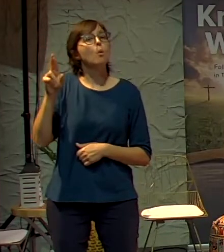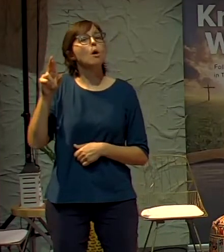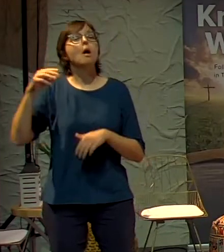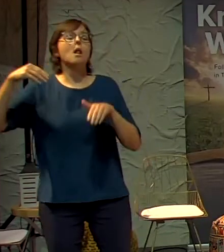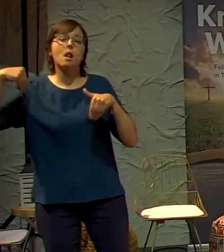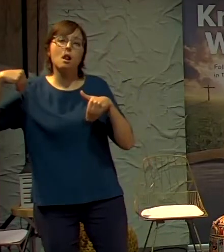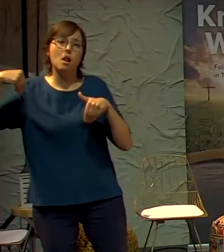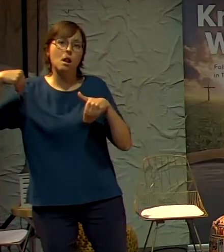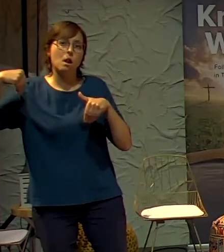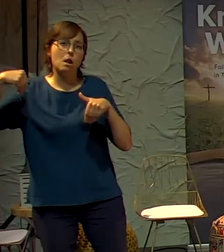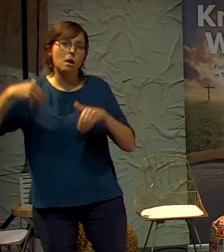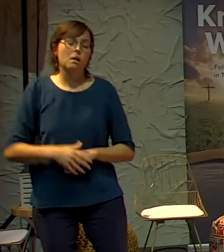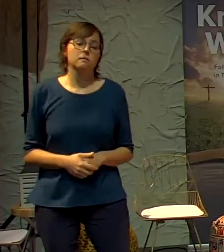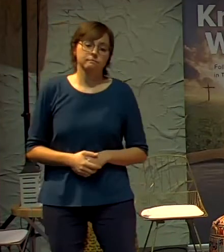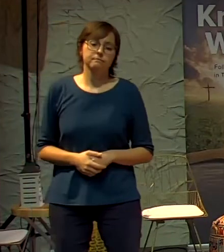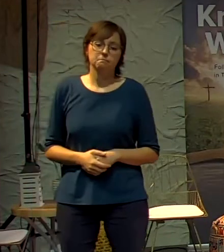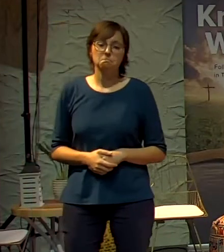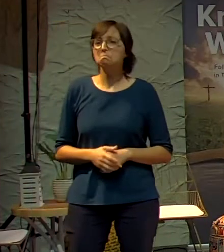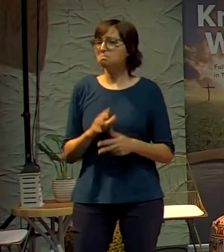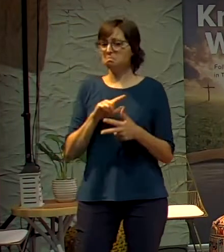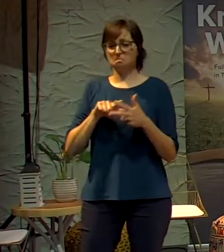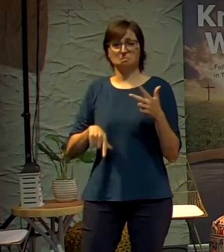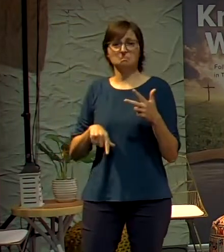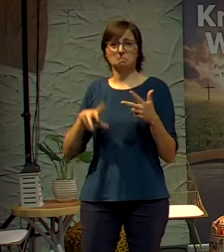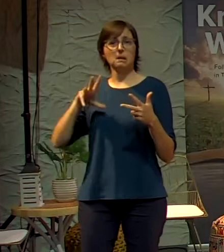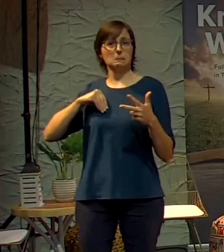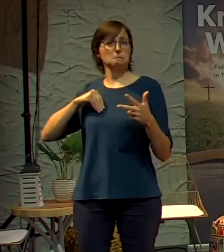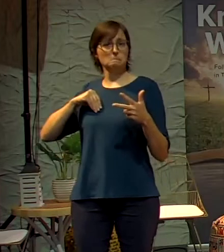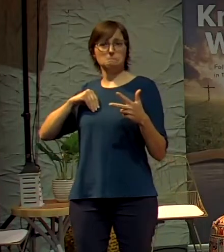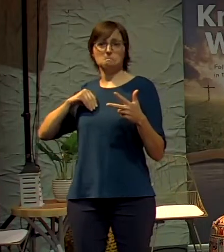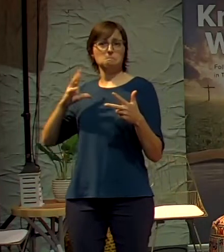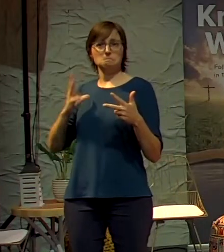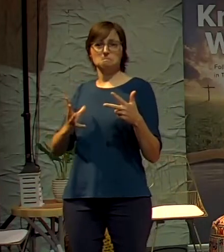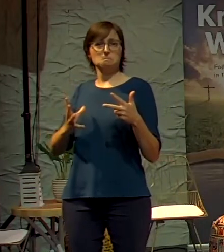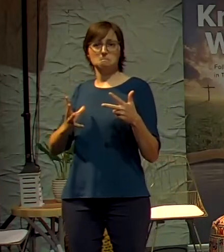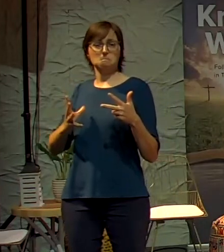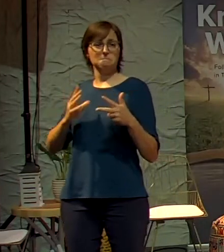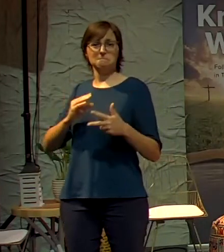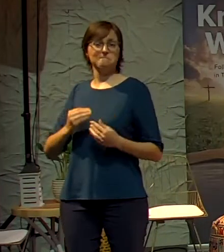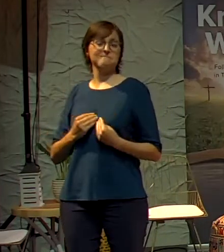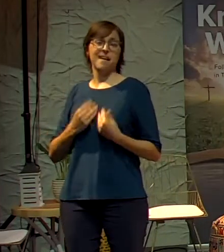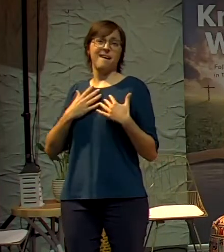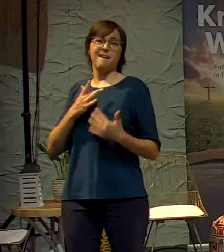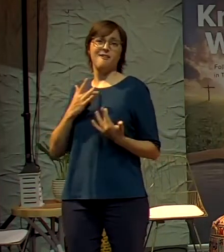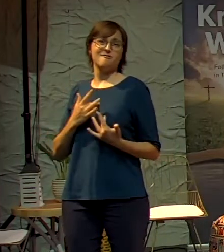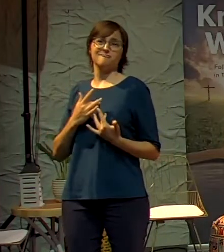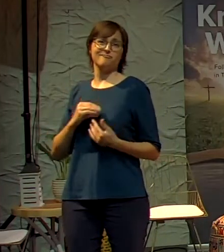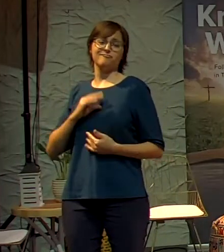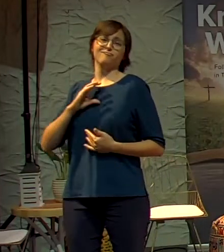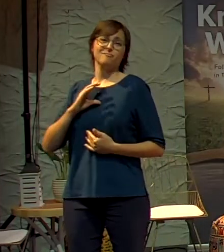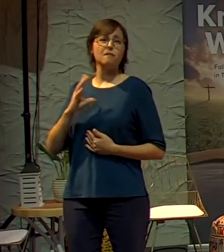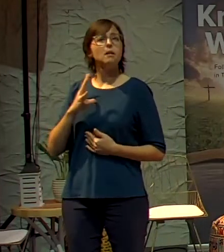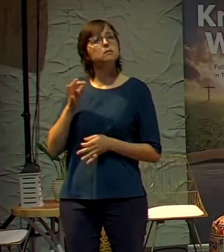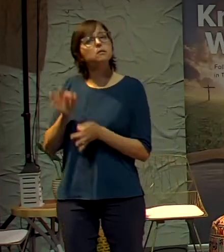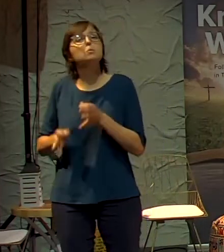yet answer. And I will accept either of those three with a glad heart. That is simple trust. Don't you